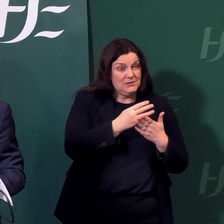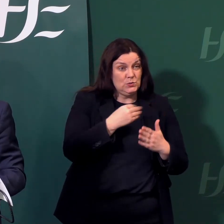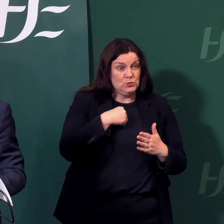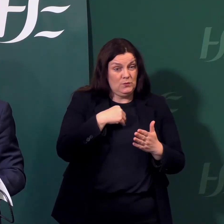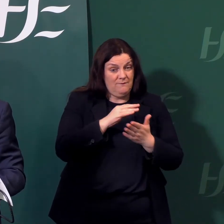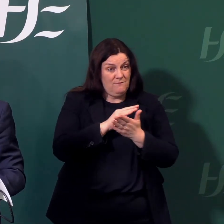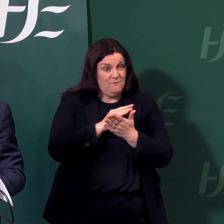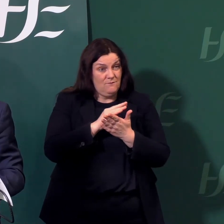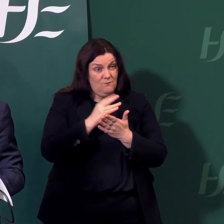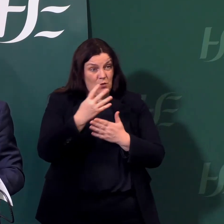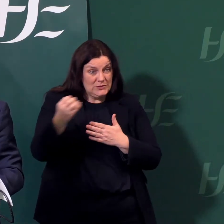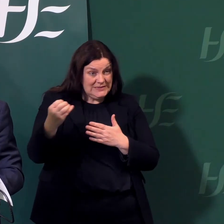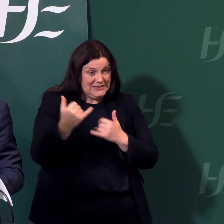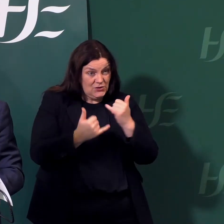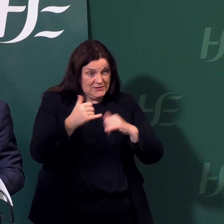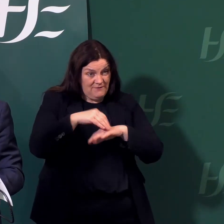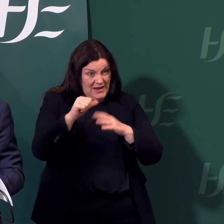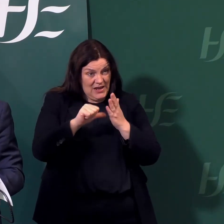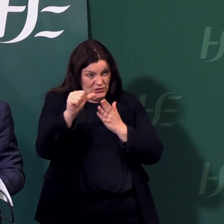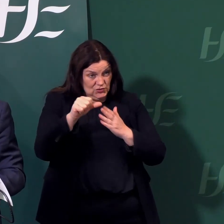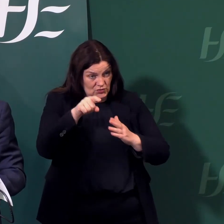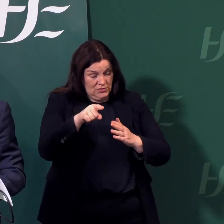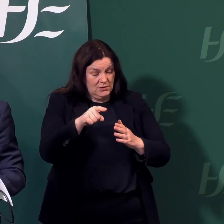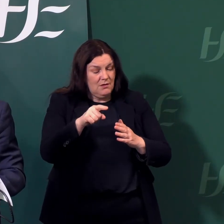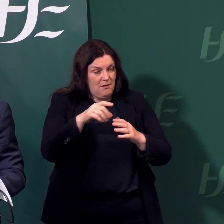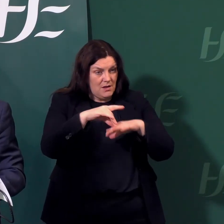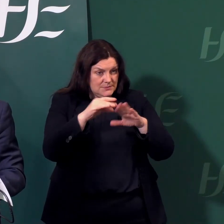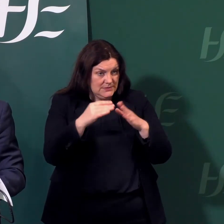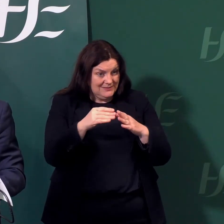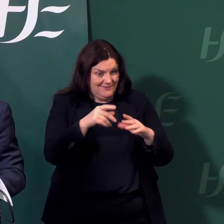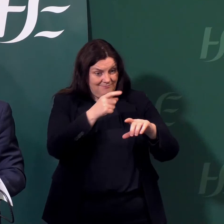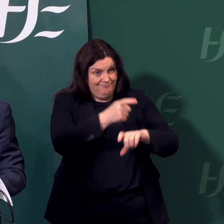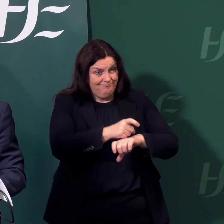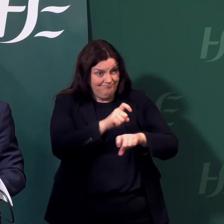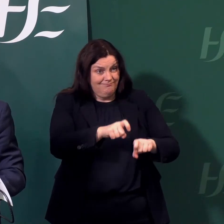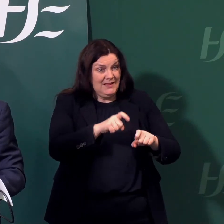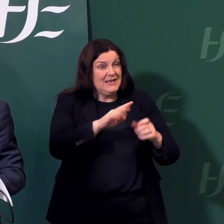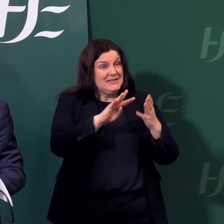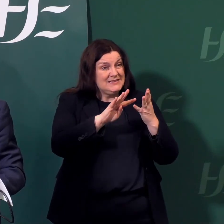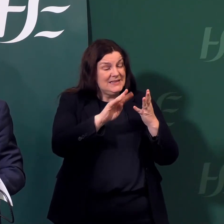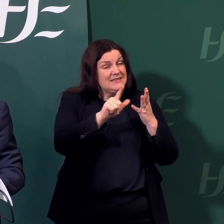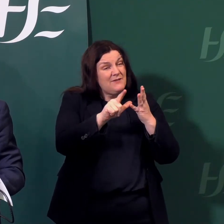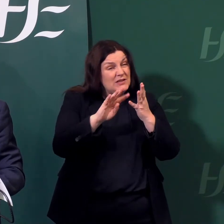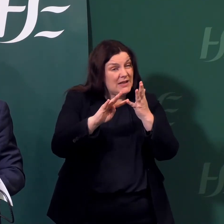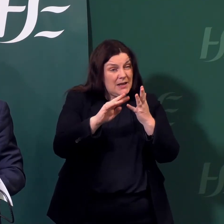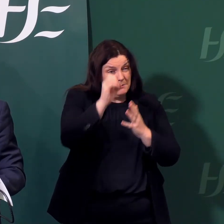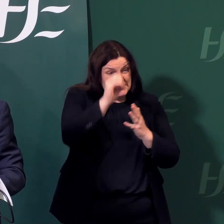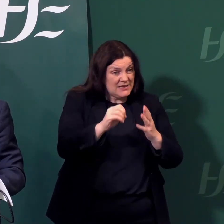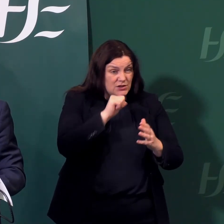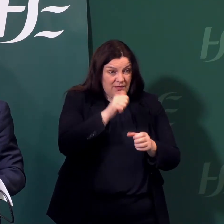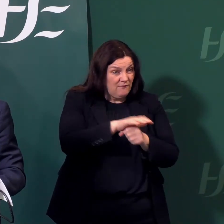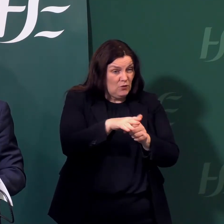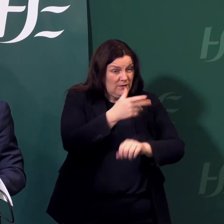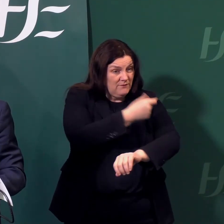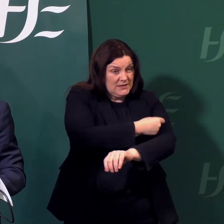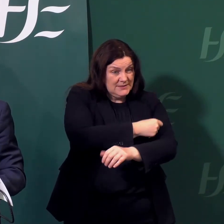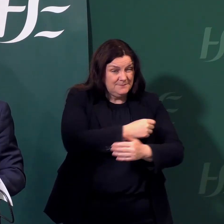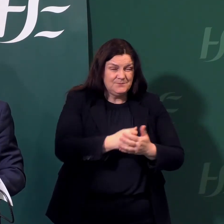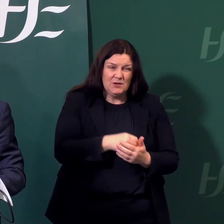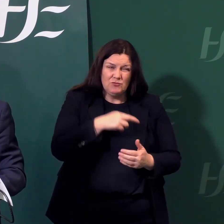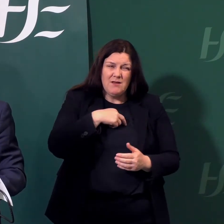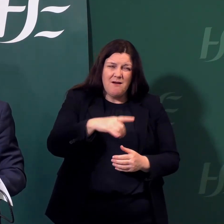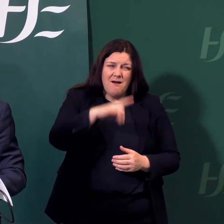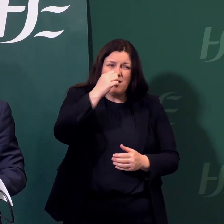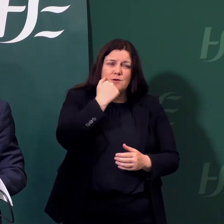of age in hospital, COVID patients in hospital, 79% are not fully vaccinated. So these are really